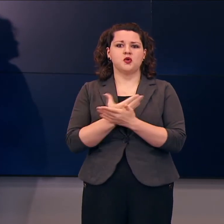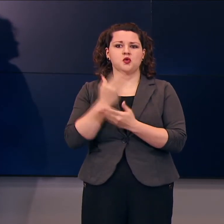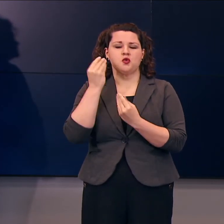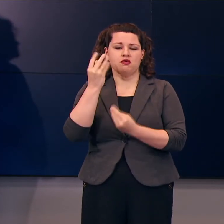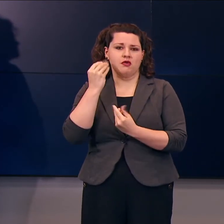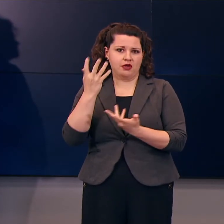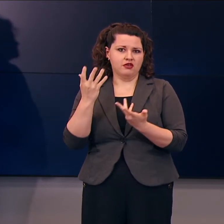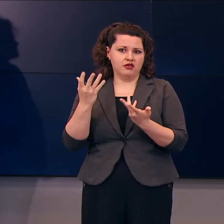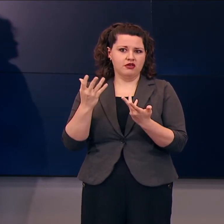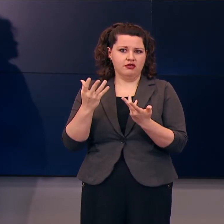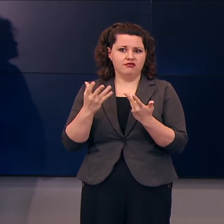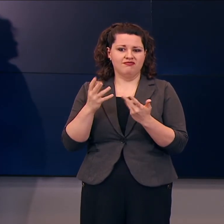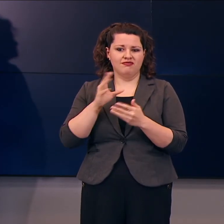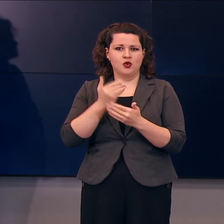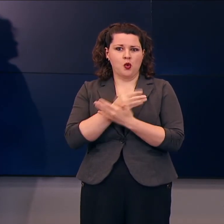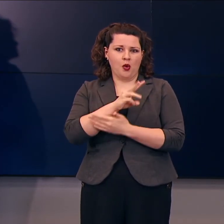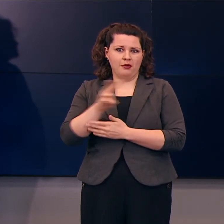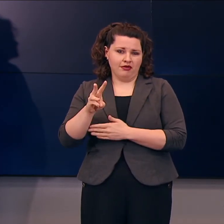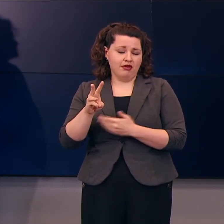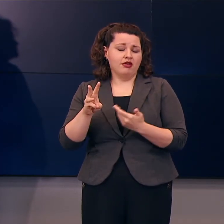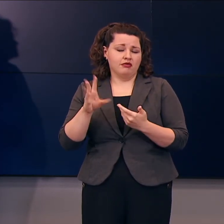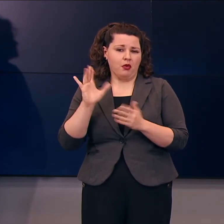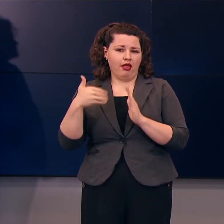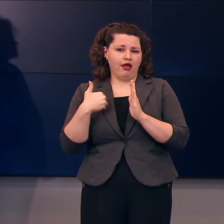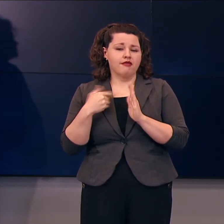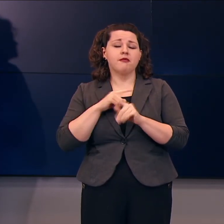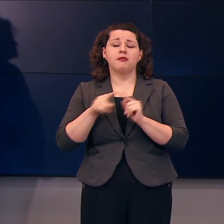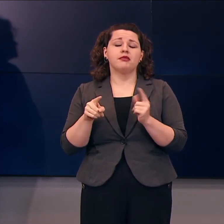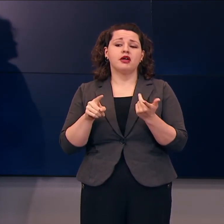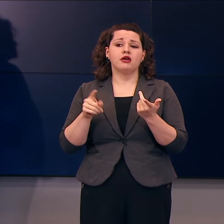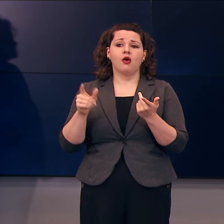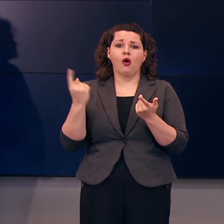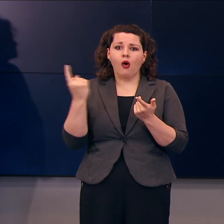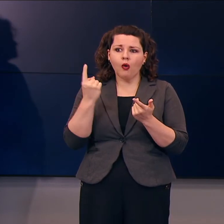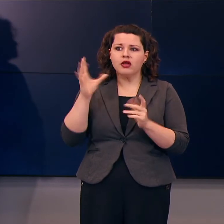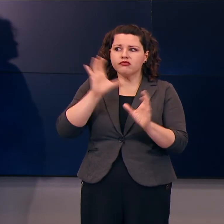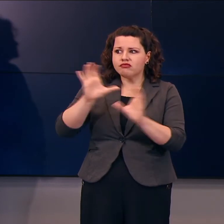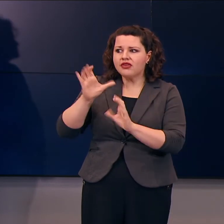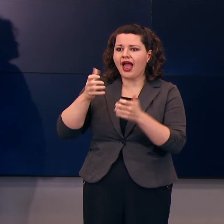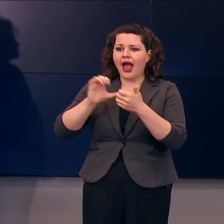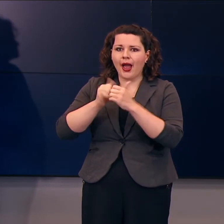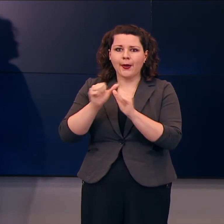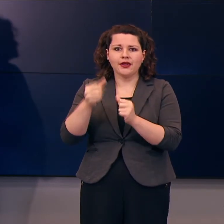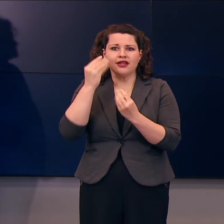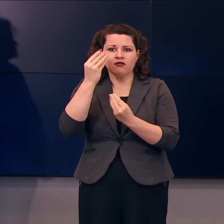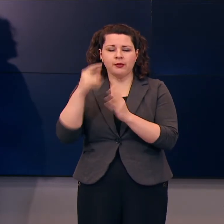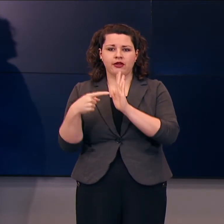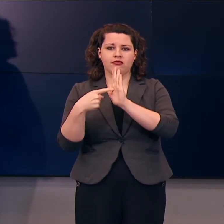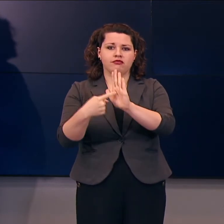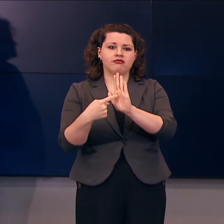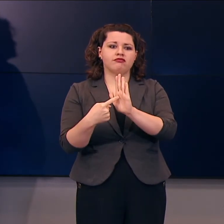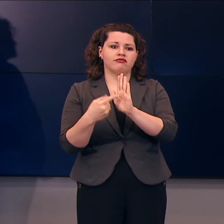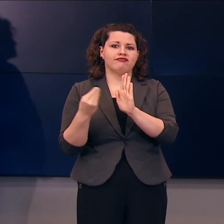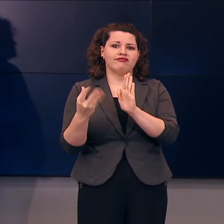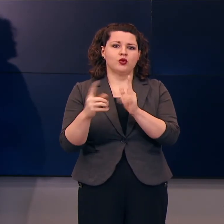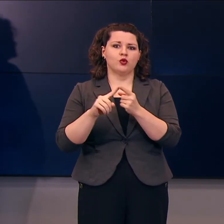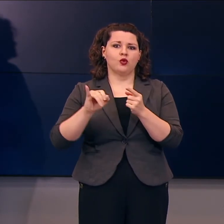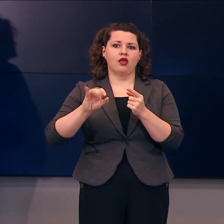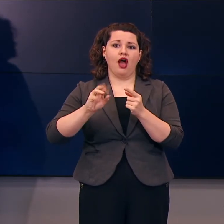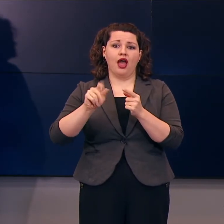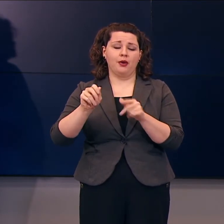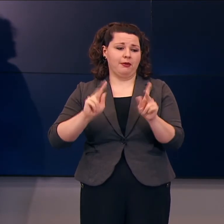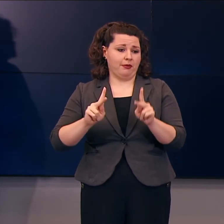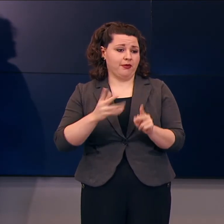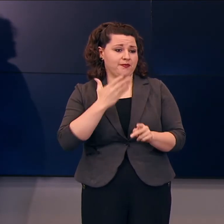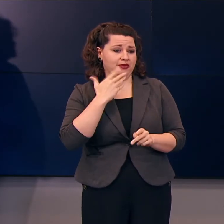information as well. So we are always looking for ways that we can provide Iowans with the information that they expect. Thank you for